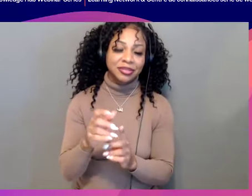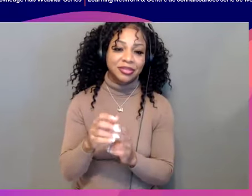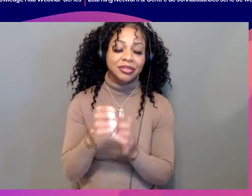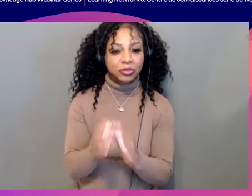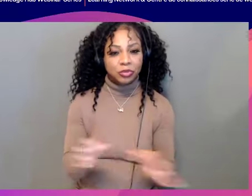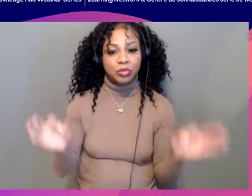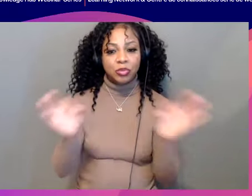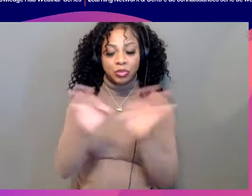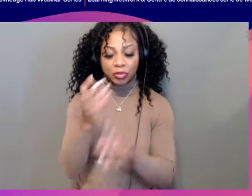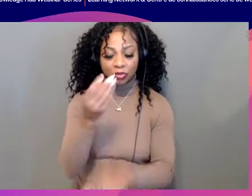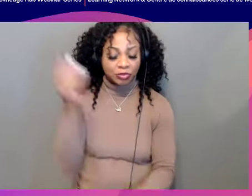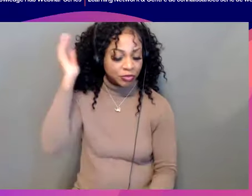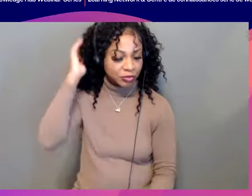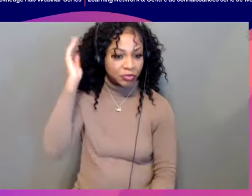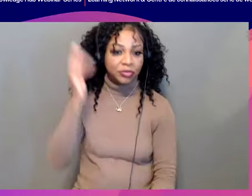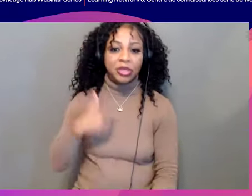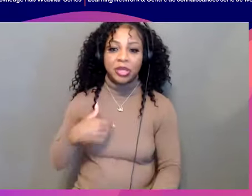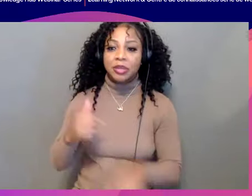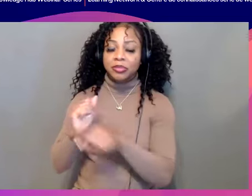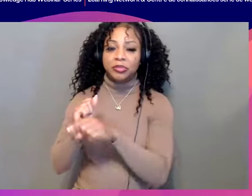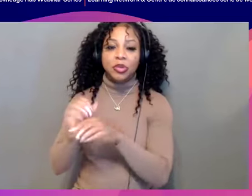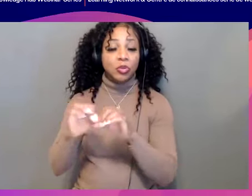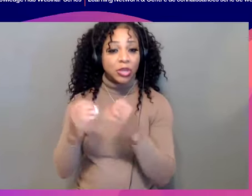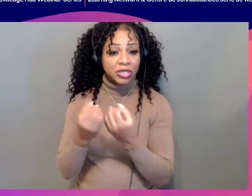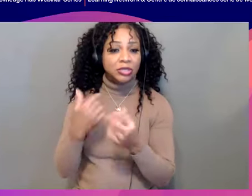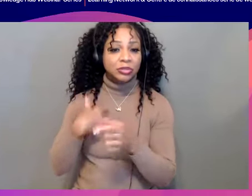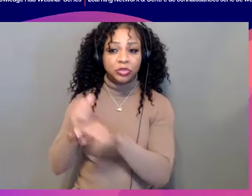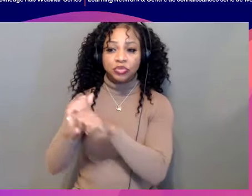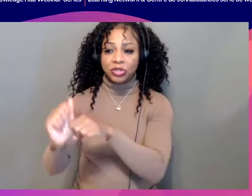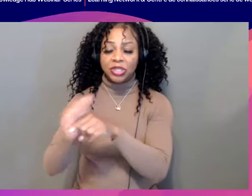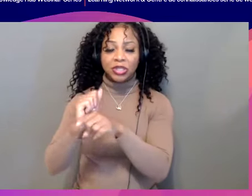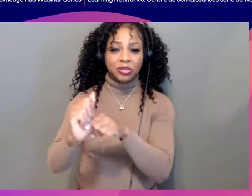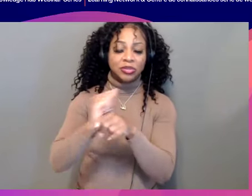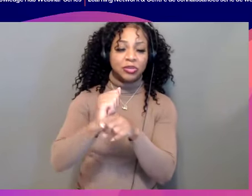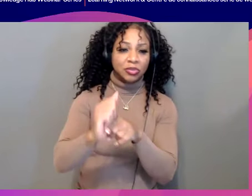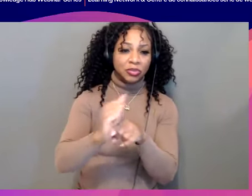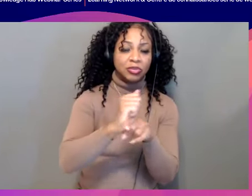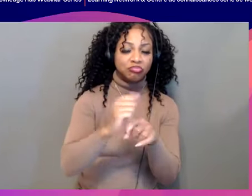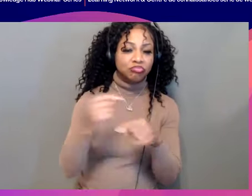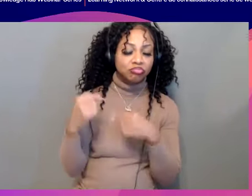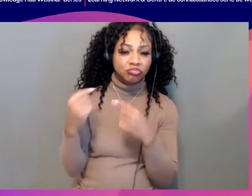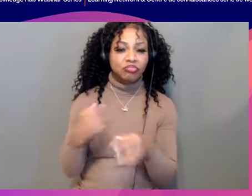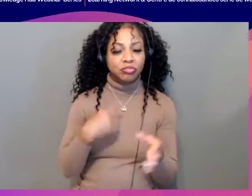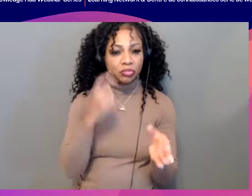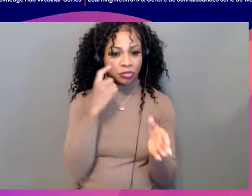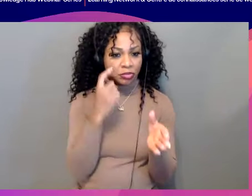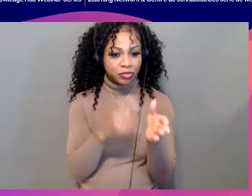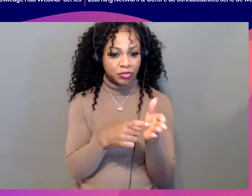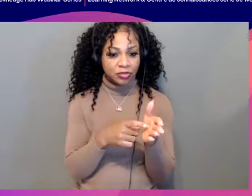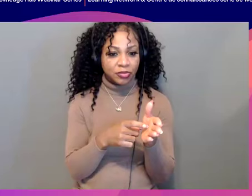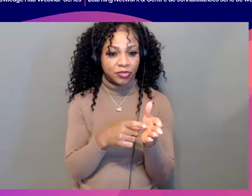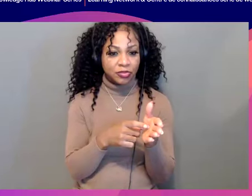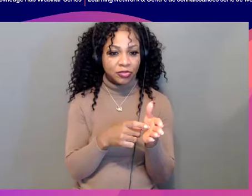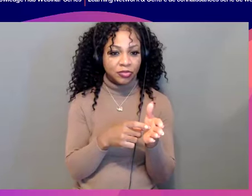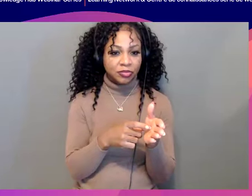me. I've trained many organizations over the years, and I've definitely noticed when